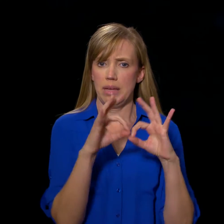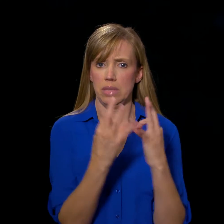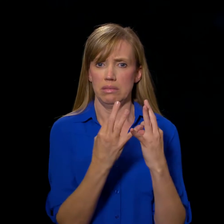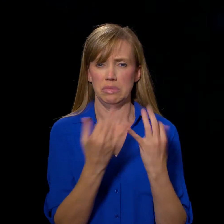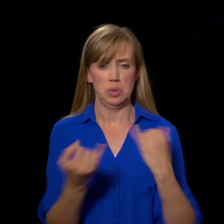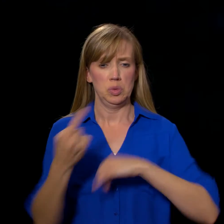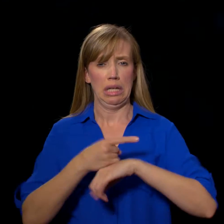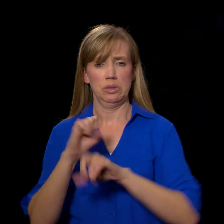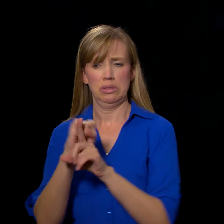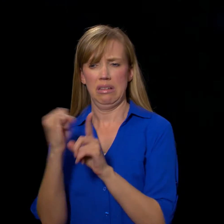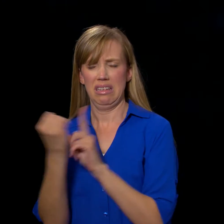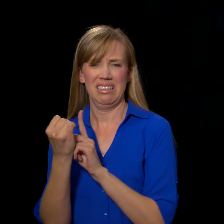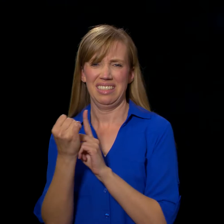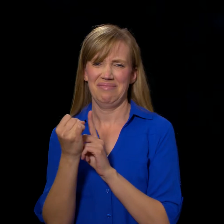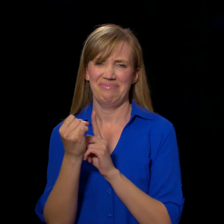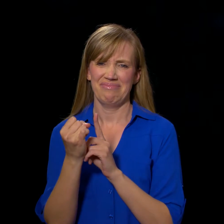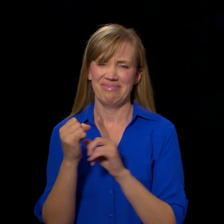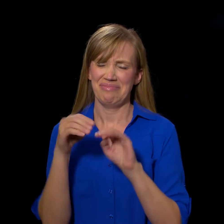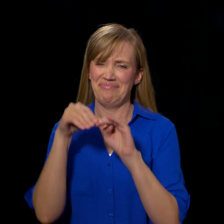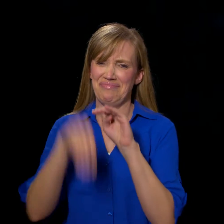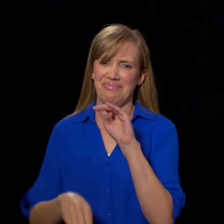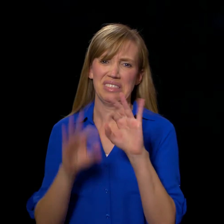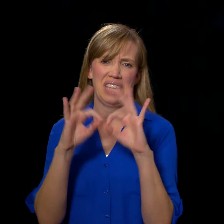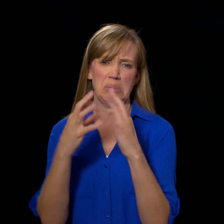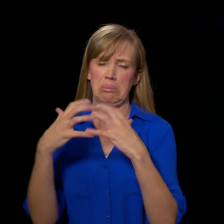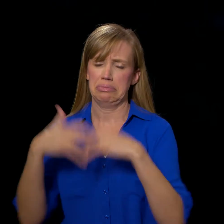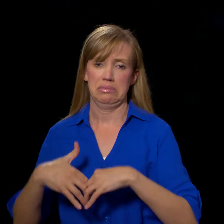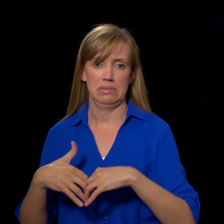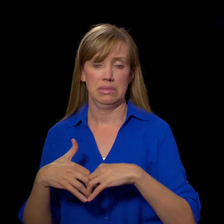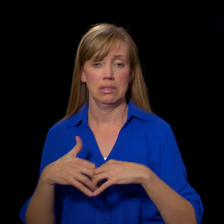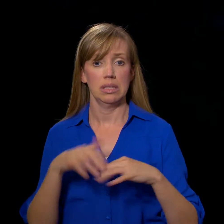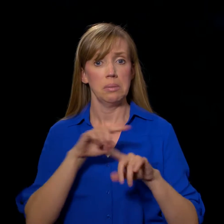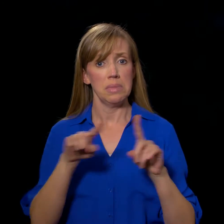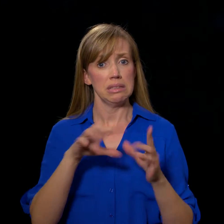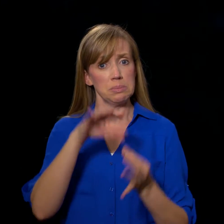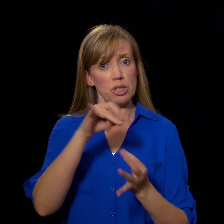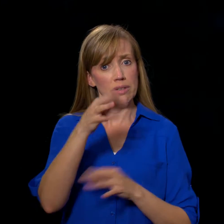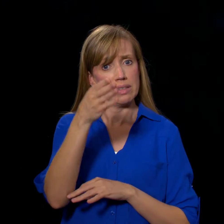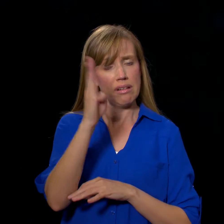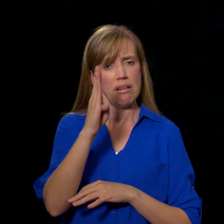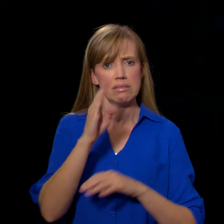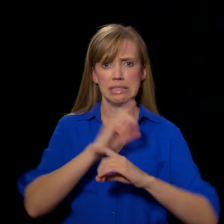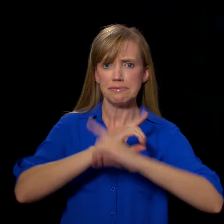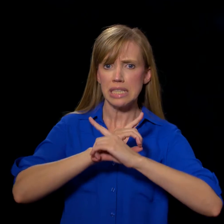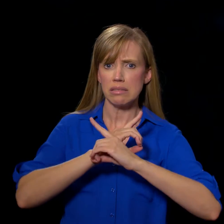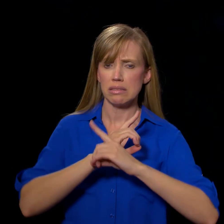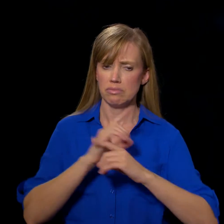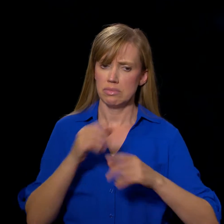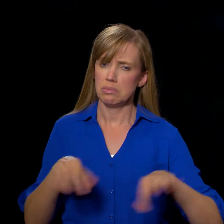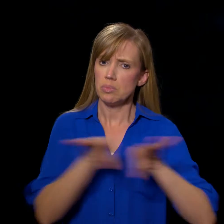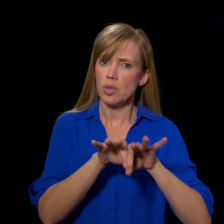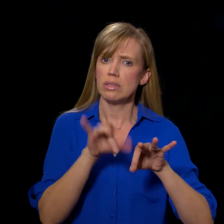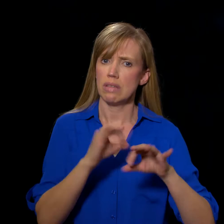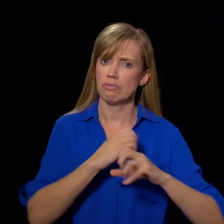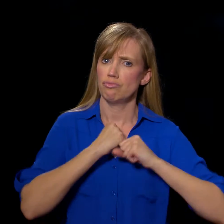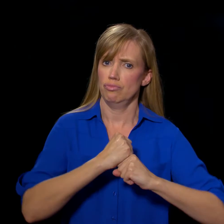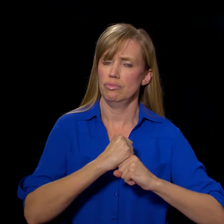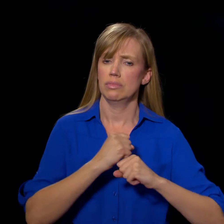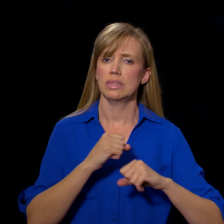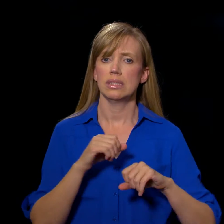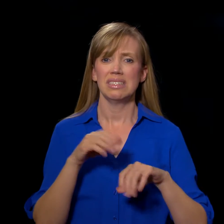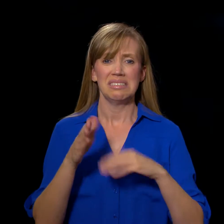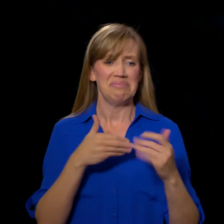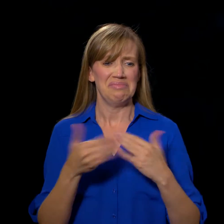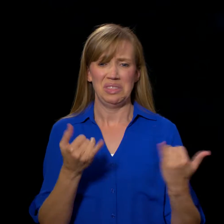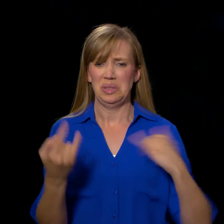moral values are being eroded in today's society. The Spirit of God works to defend the family and to strengthen society. In spite of the